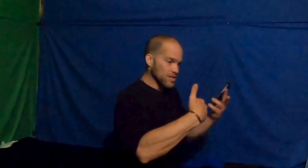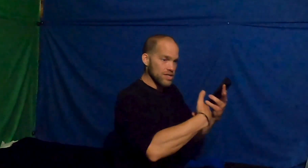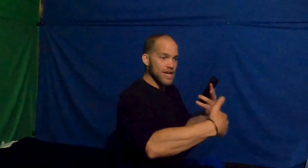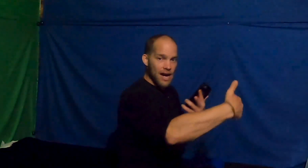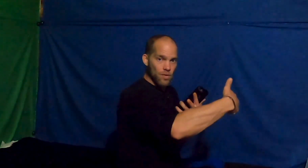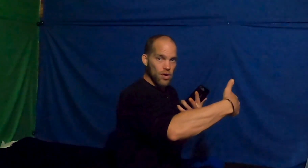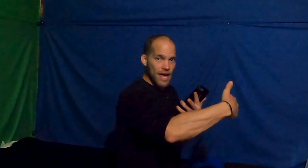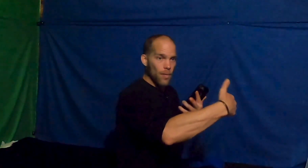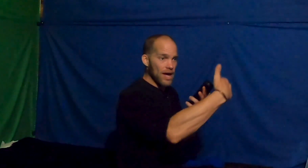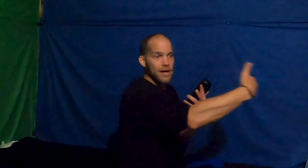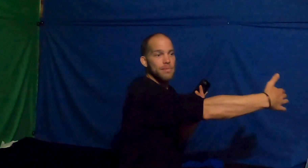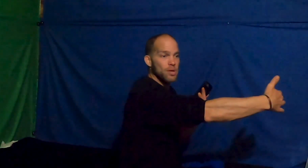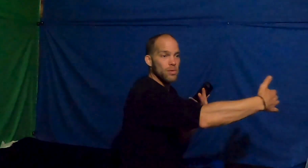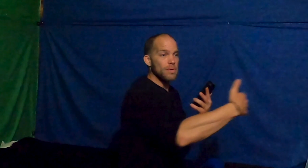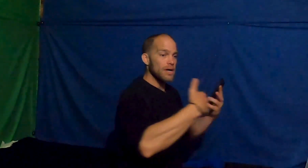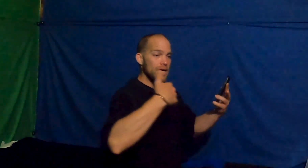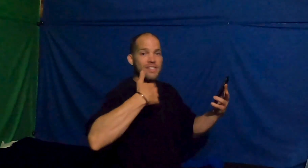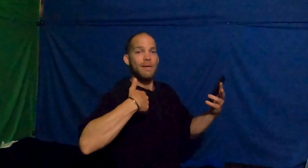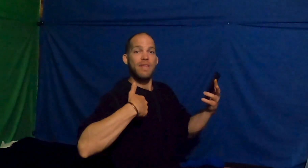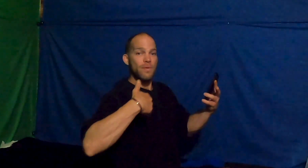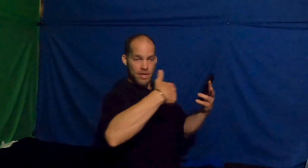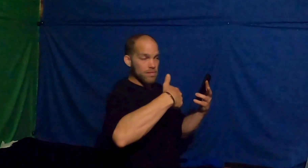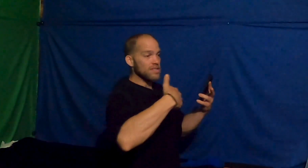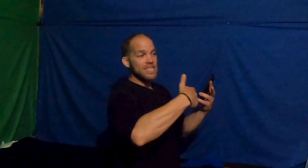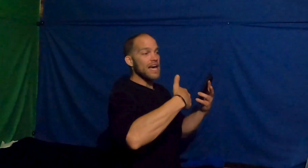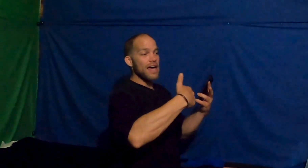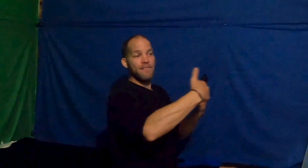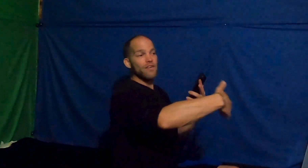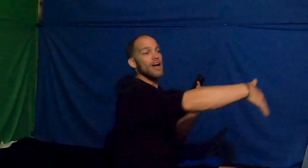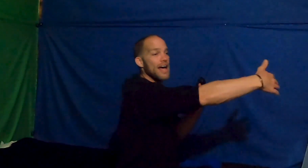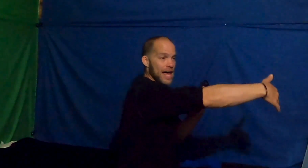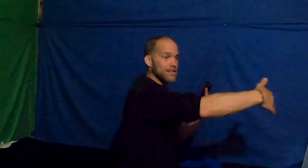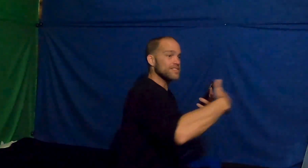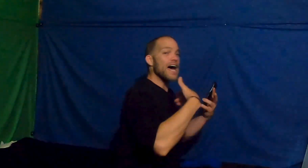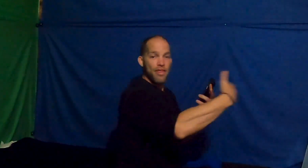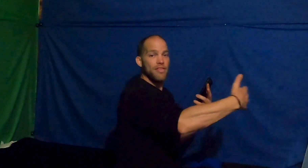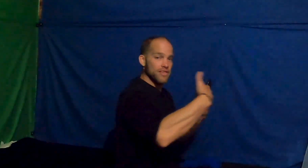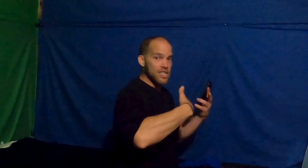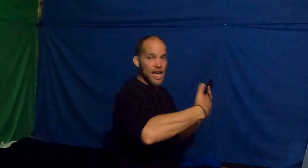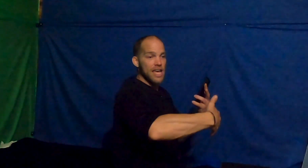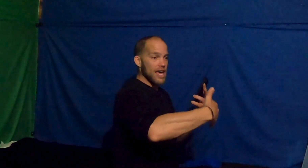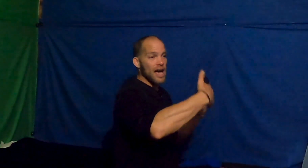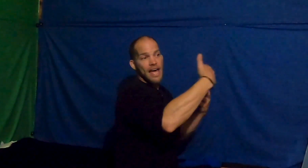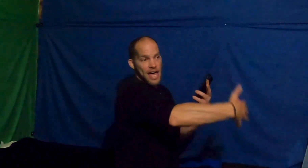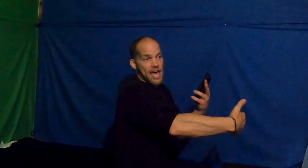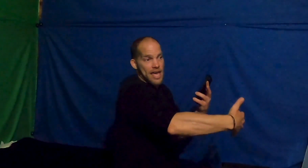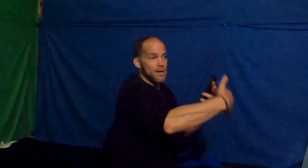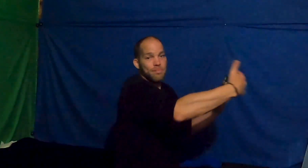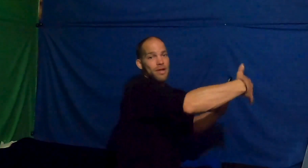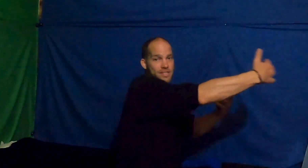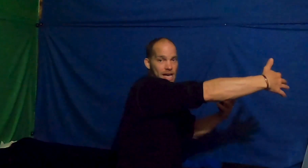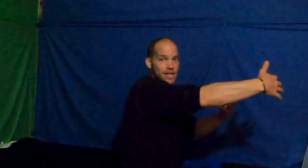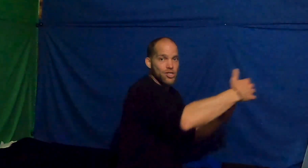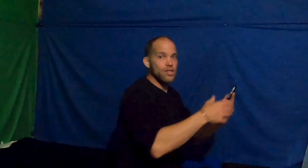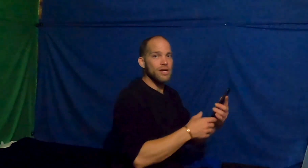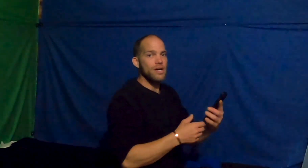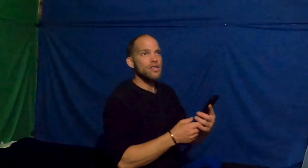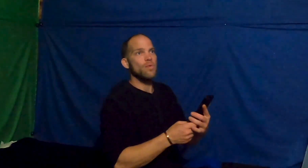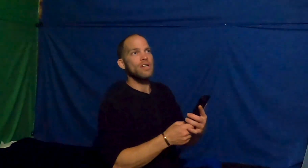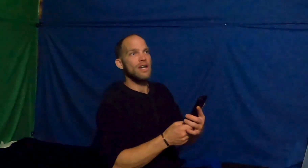it's out of order that way, boom. Same thing with DA for death, DAA plus H. So when you get into